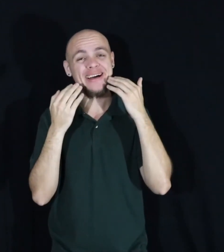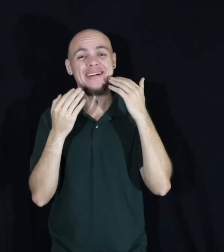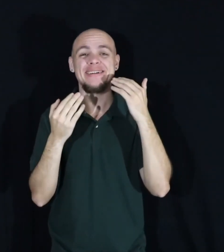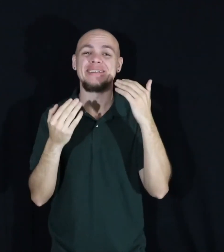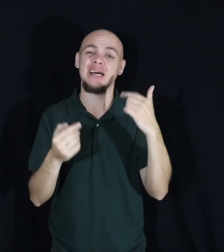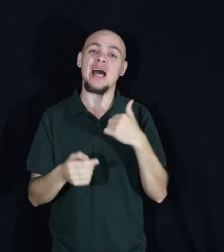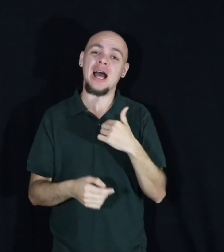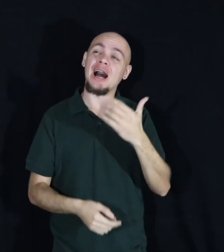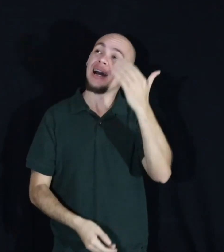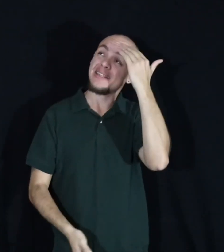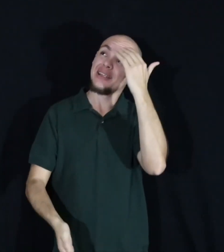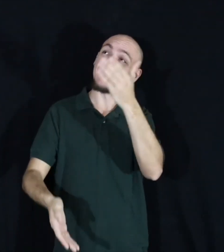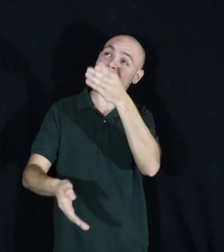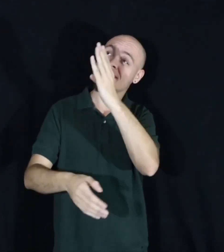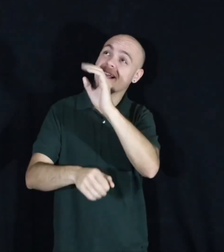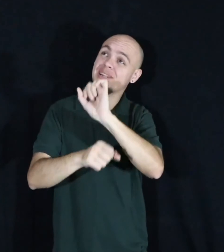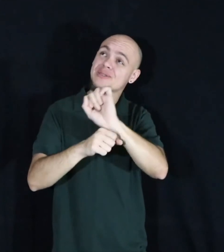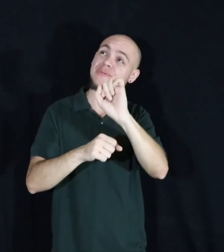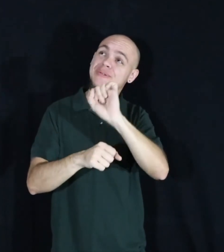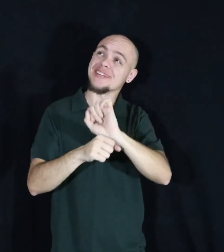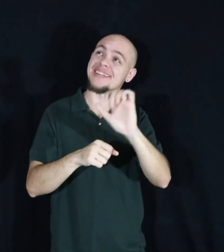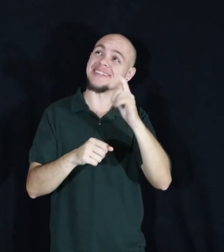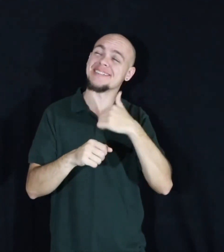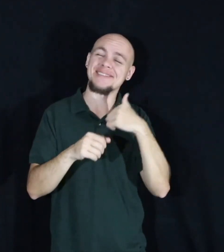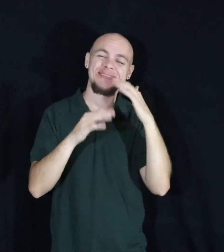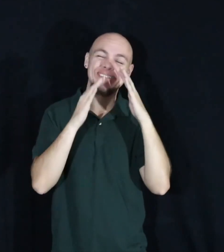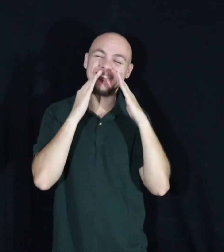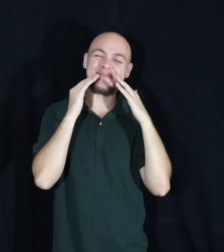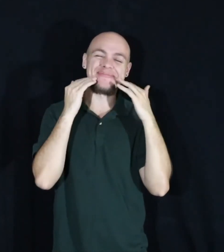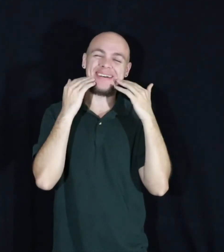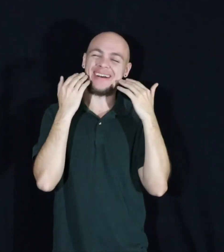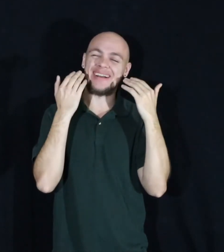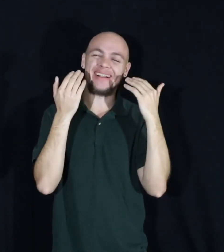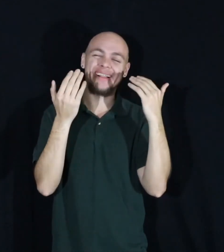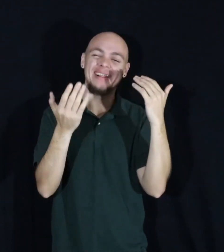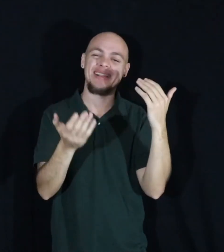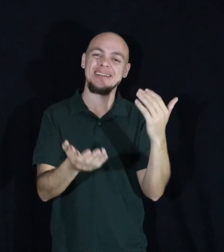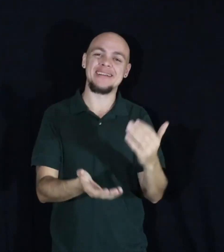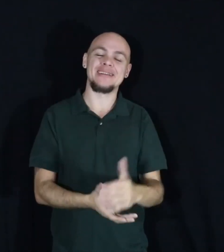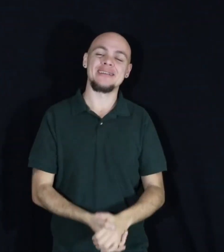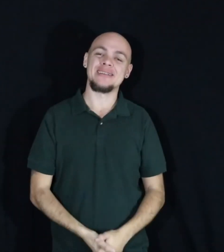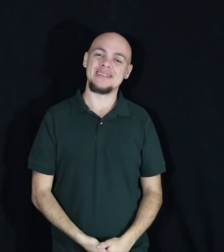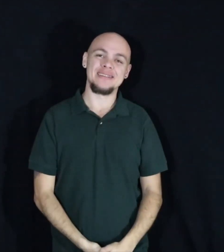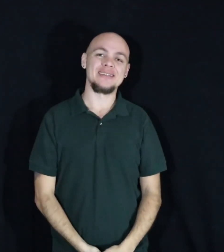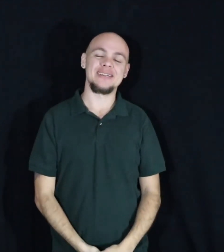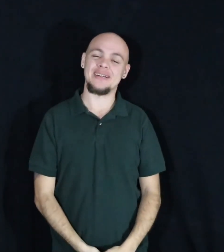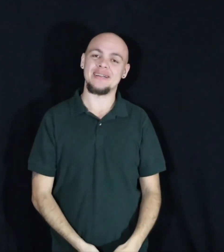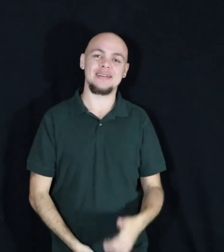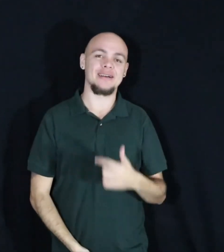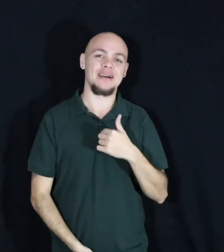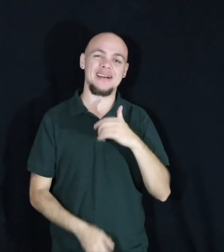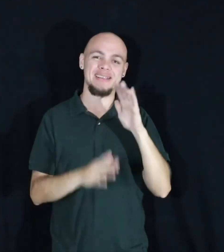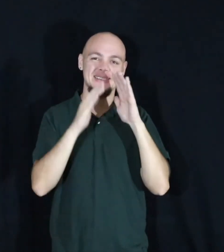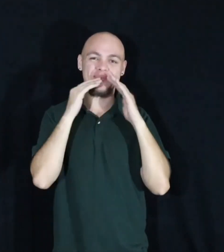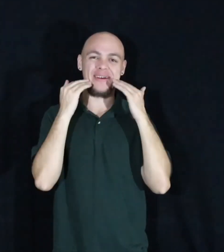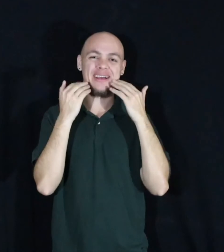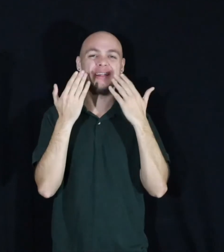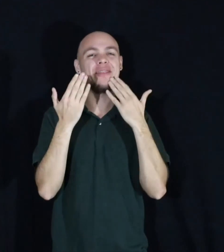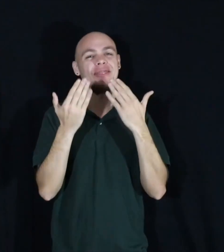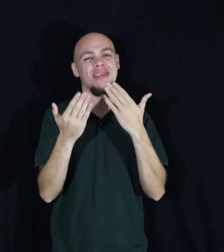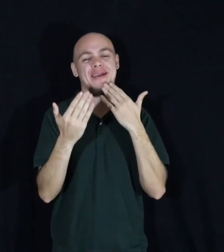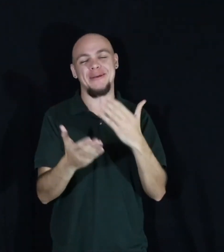I know God is working. So I smile. I smile. Thank you.